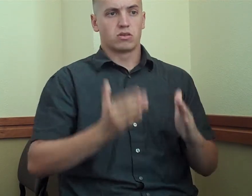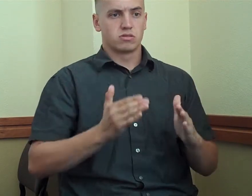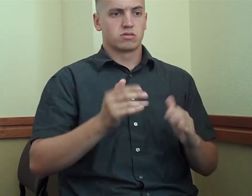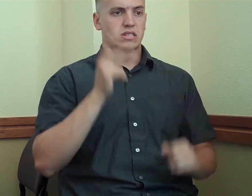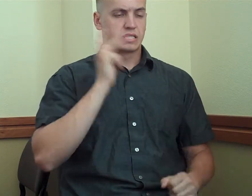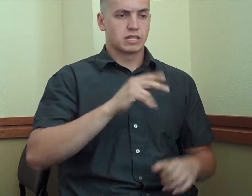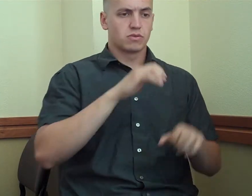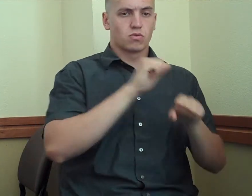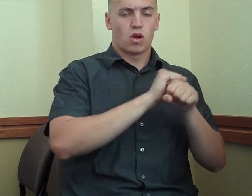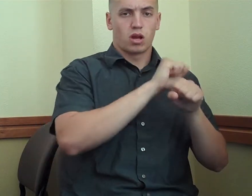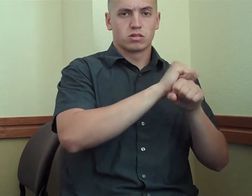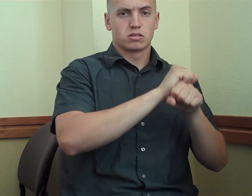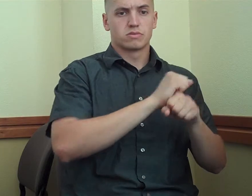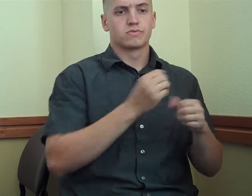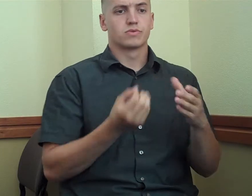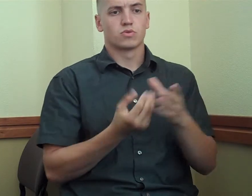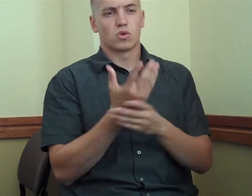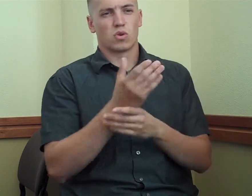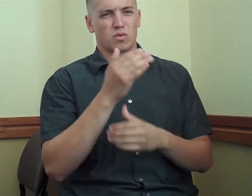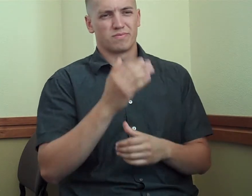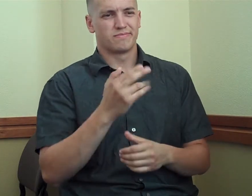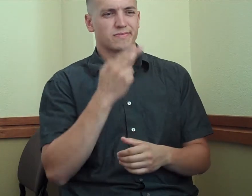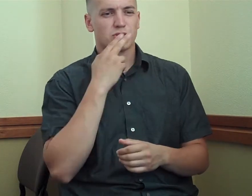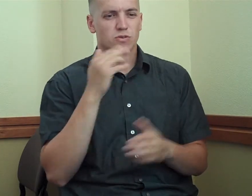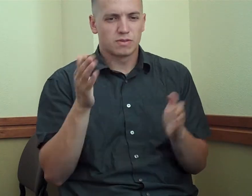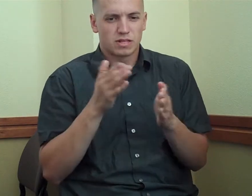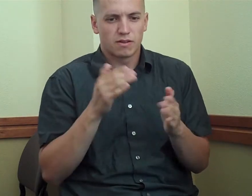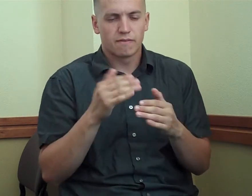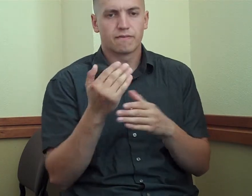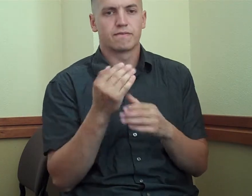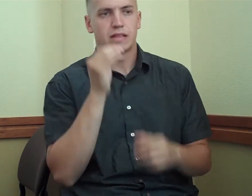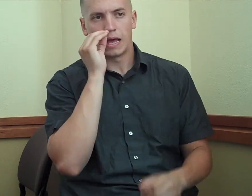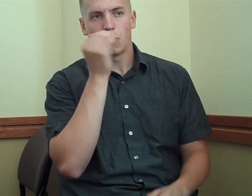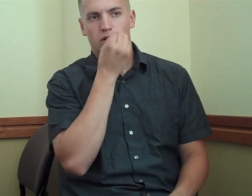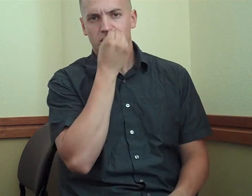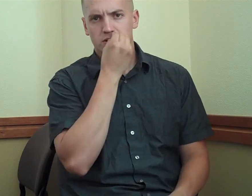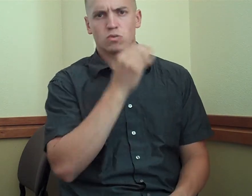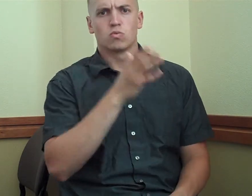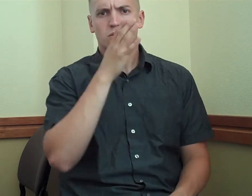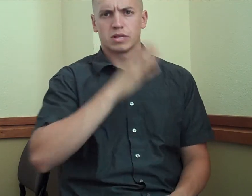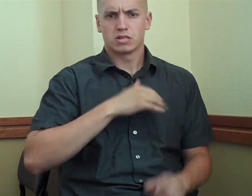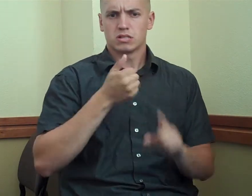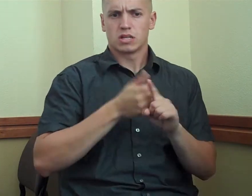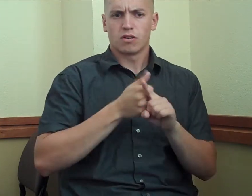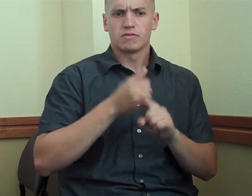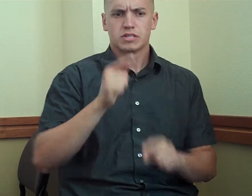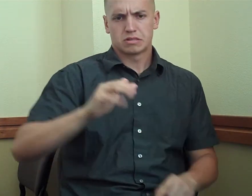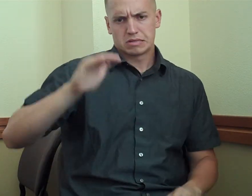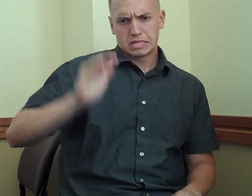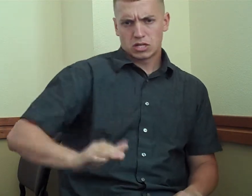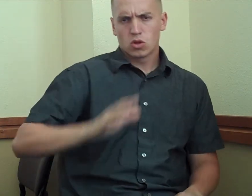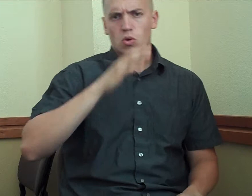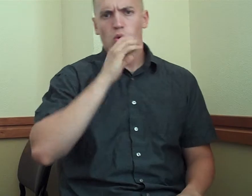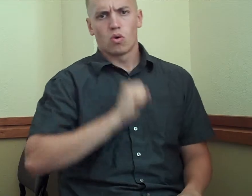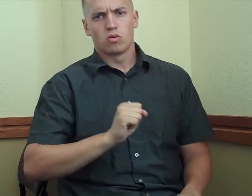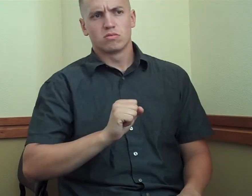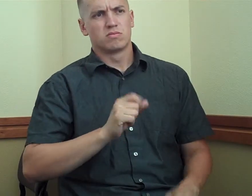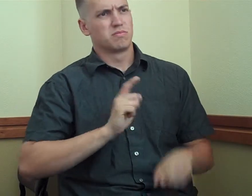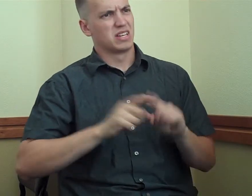lupine lady is little and old, but she has not always been that way. I know. She is my great aunt, and she